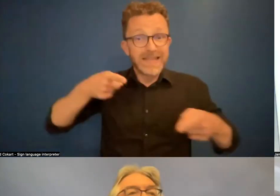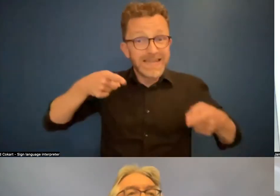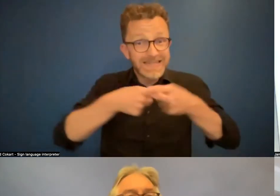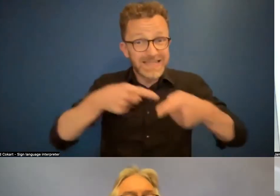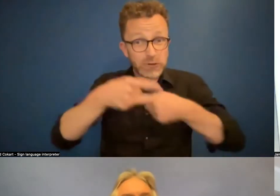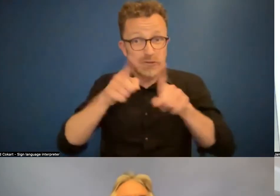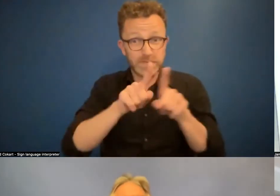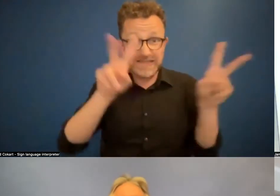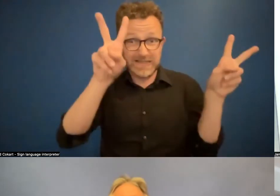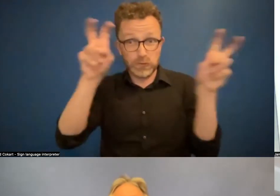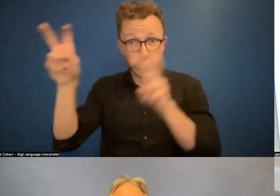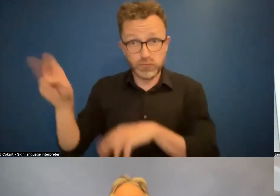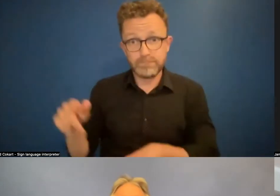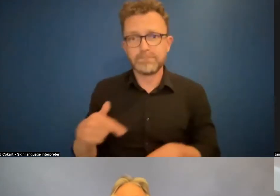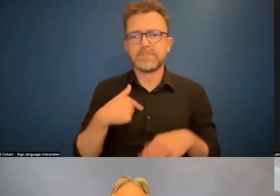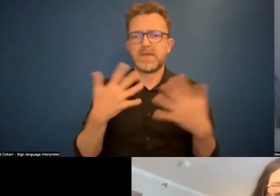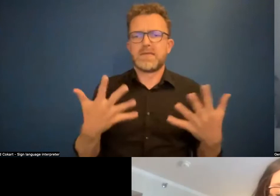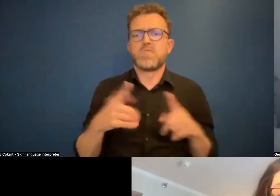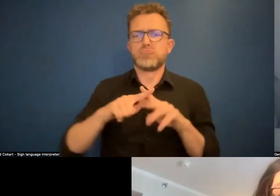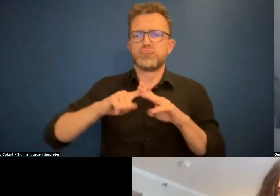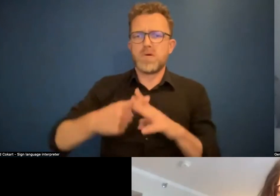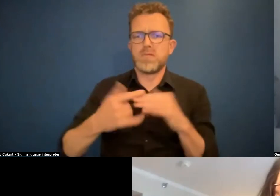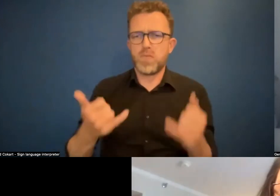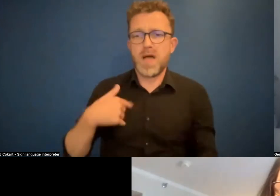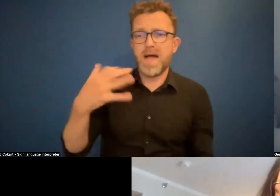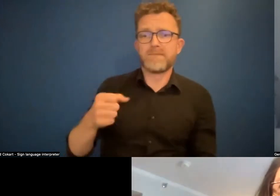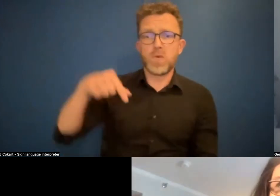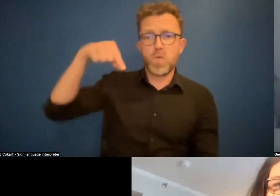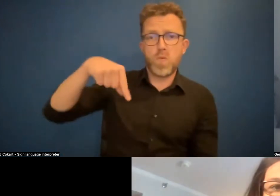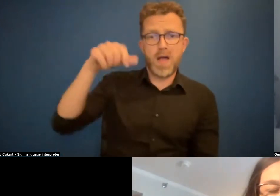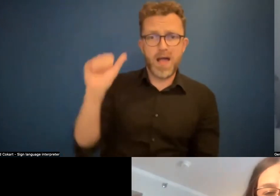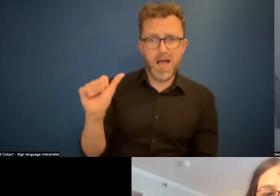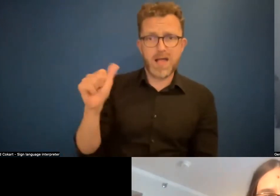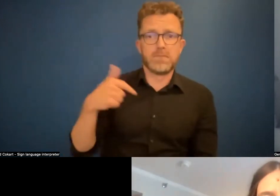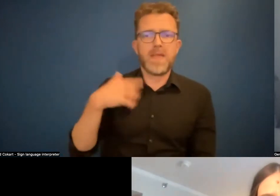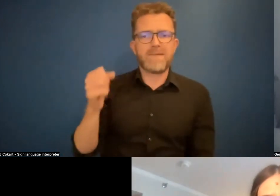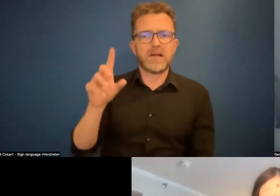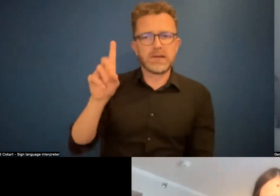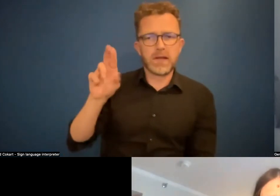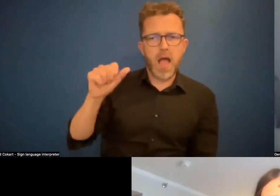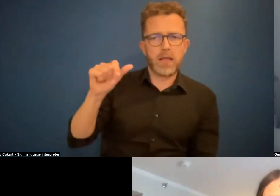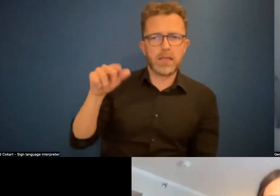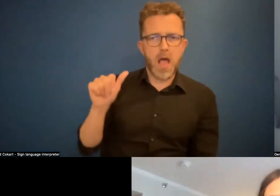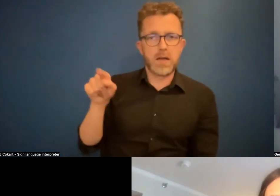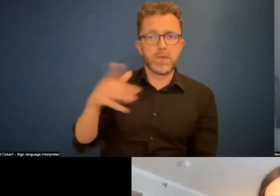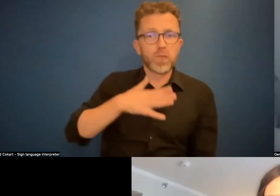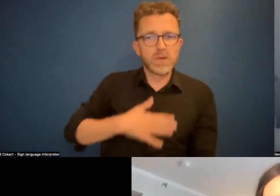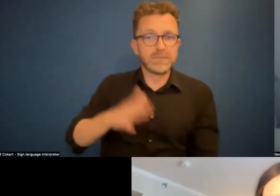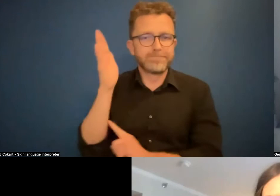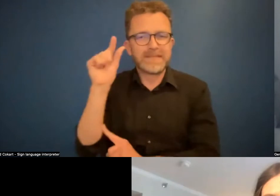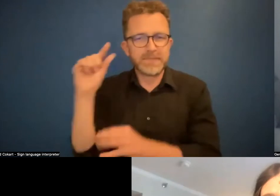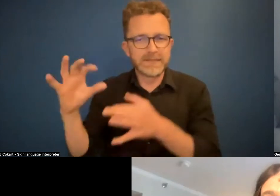Dragana. Thank you very much, Jamie. I just wanted to point out the danger of